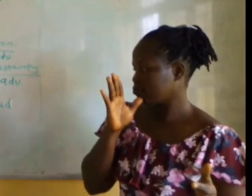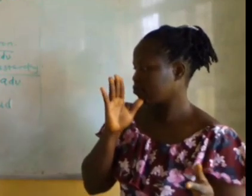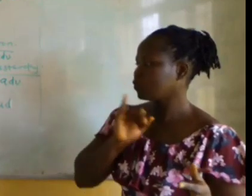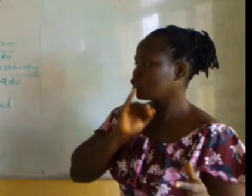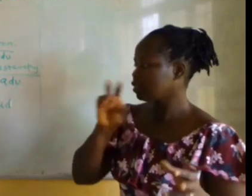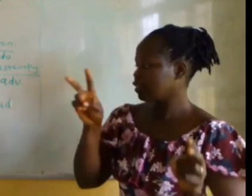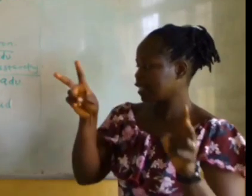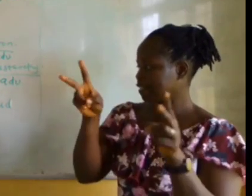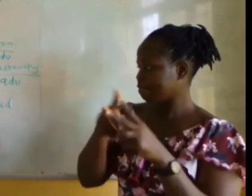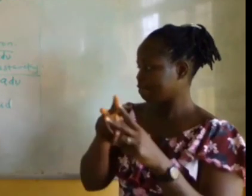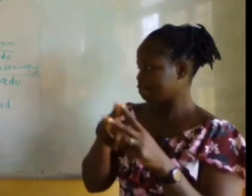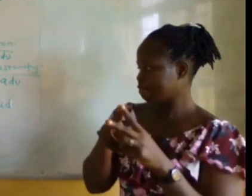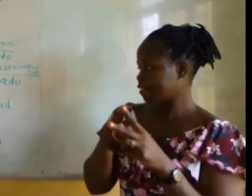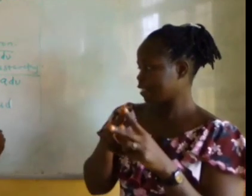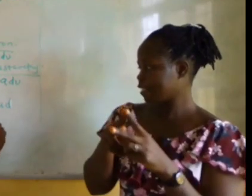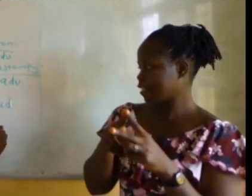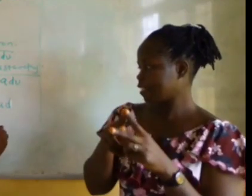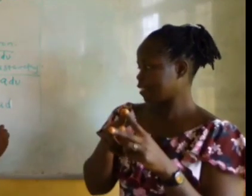is very